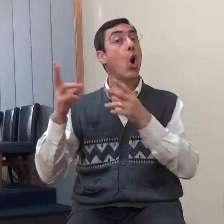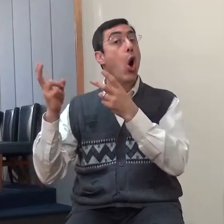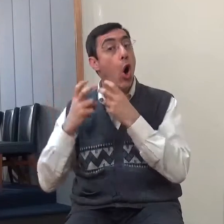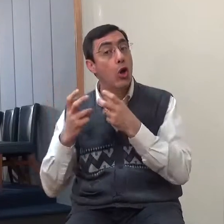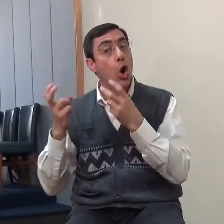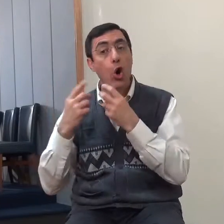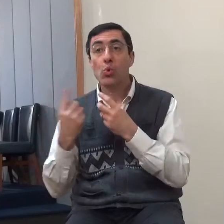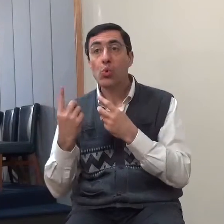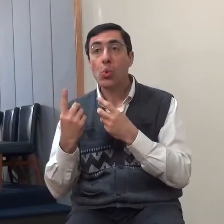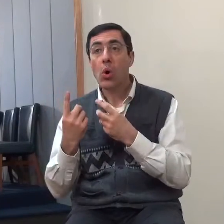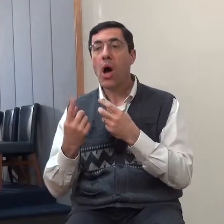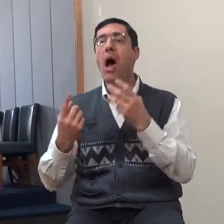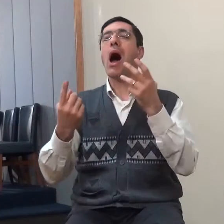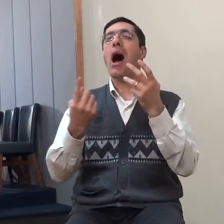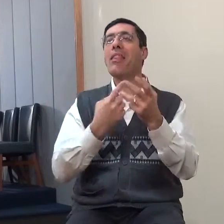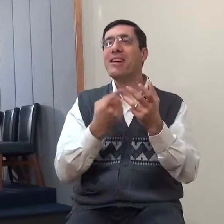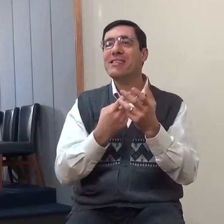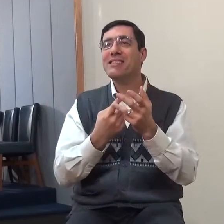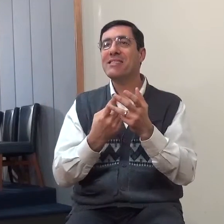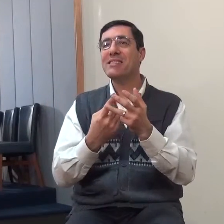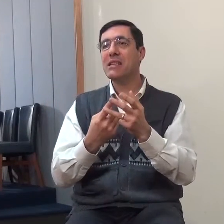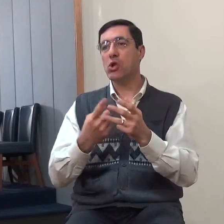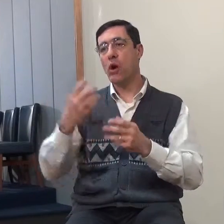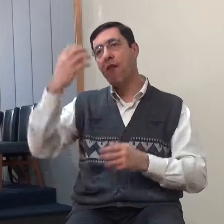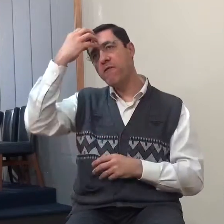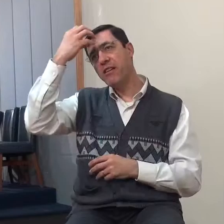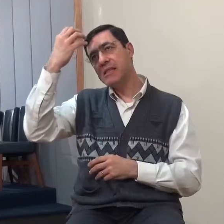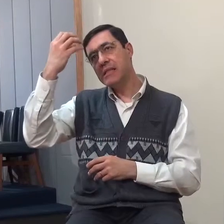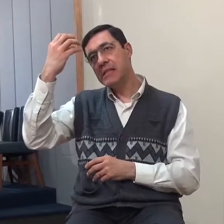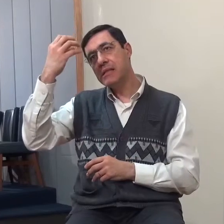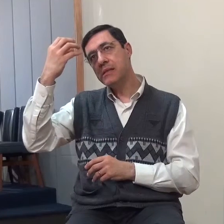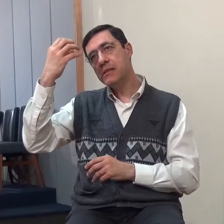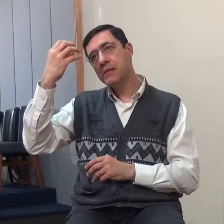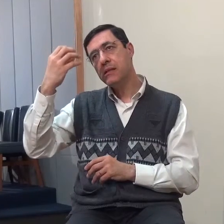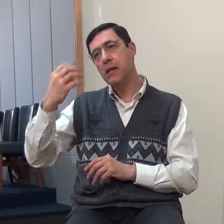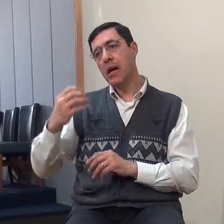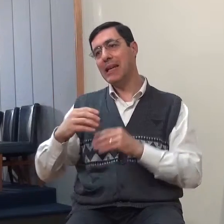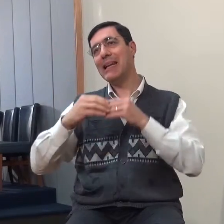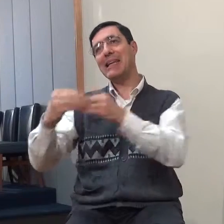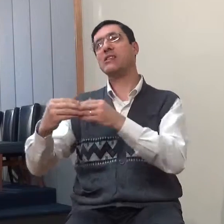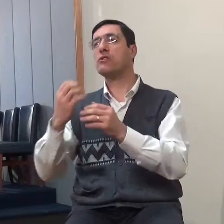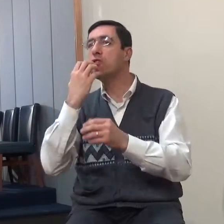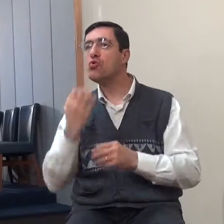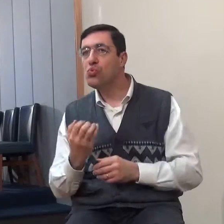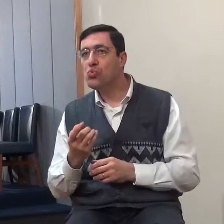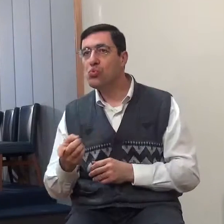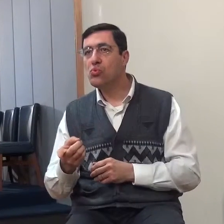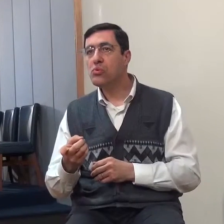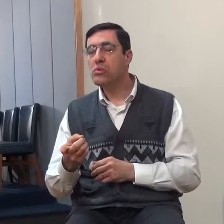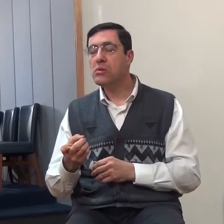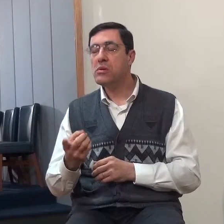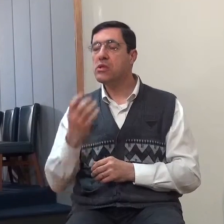been customary for the rabbis to teach. Thou shalt not kill, well, fine. It's